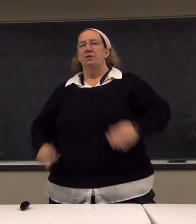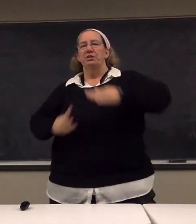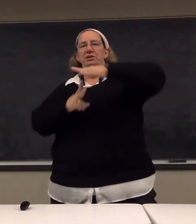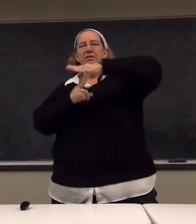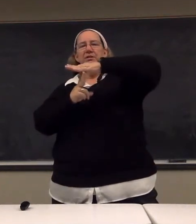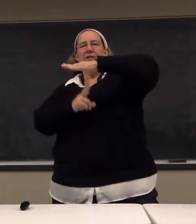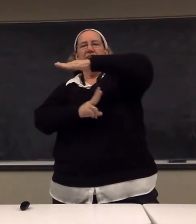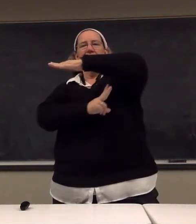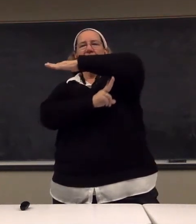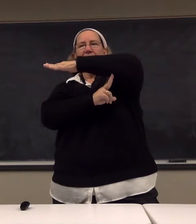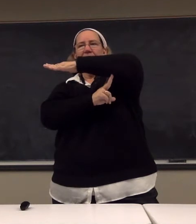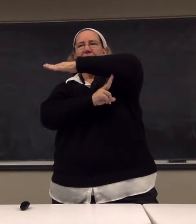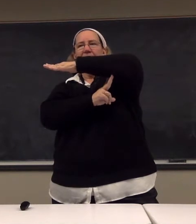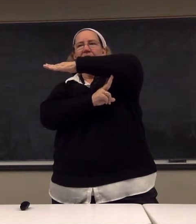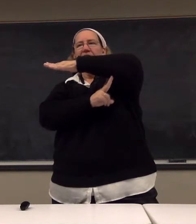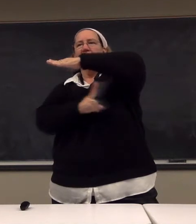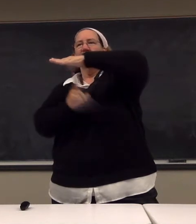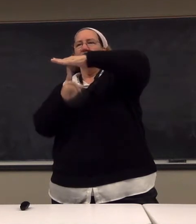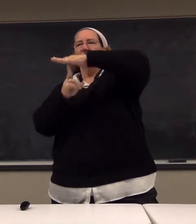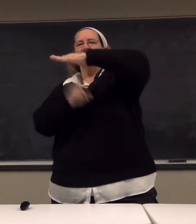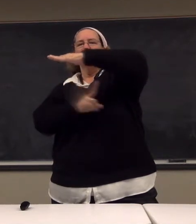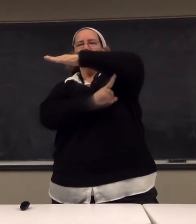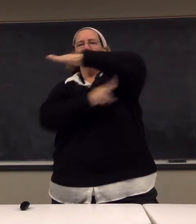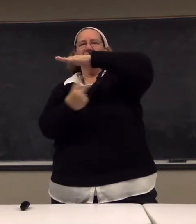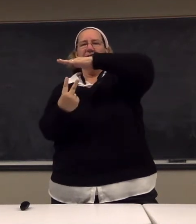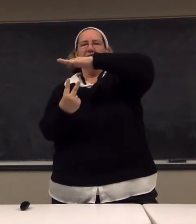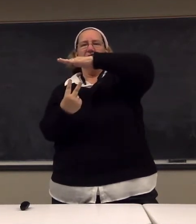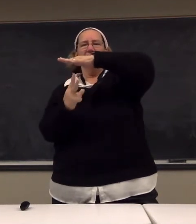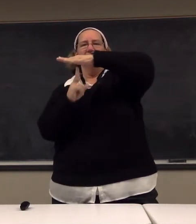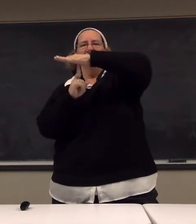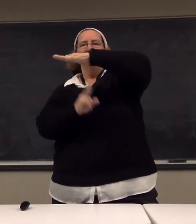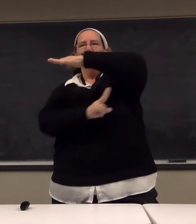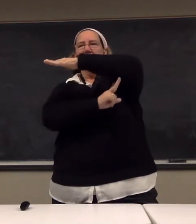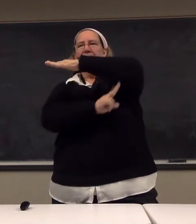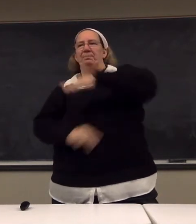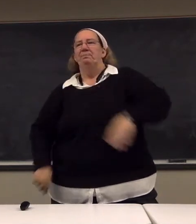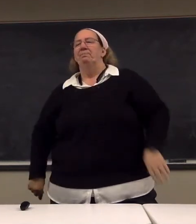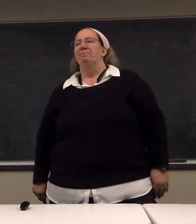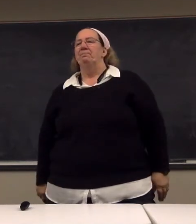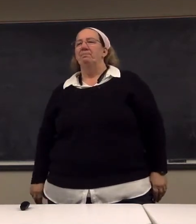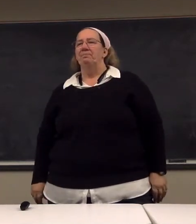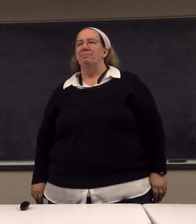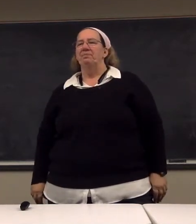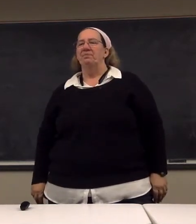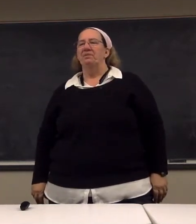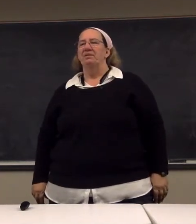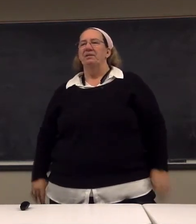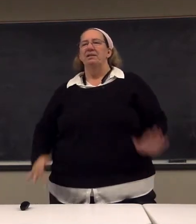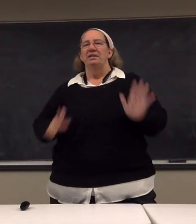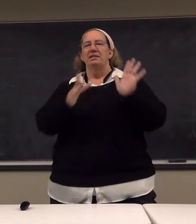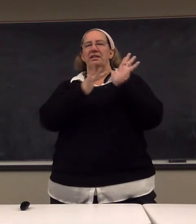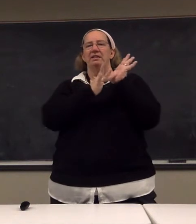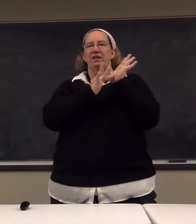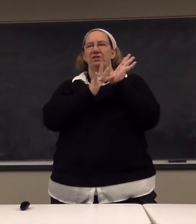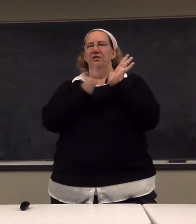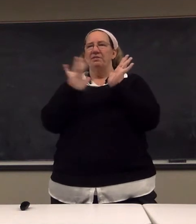Bridge. Your hand. Just shows the support and it's the B handshake. Takes advantage of. Takes advantage of is